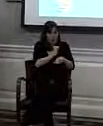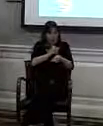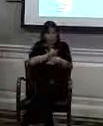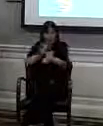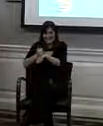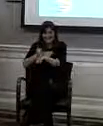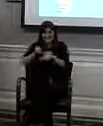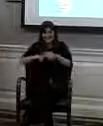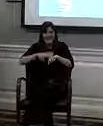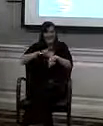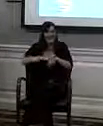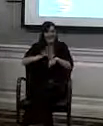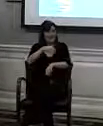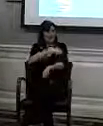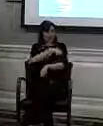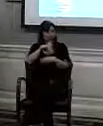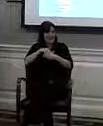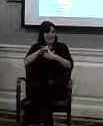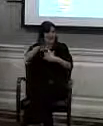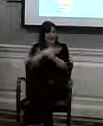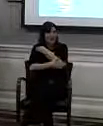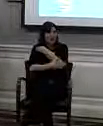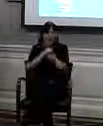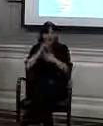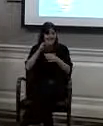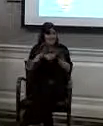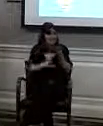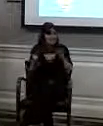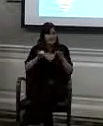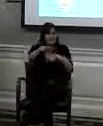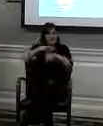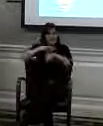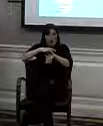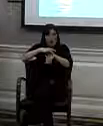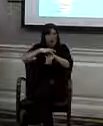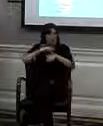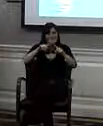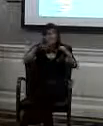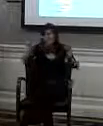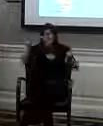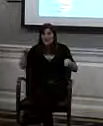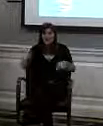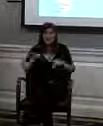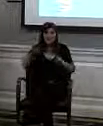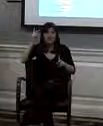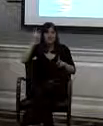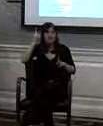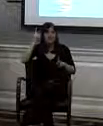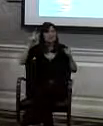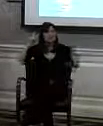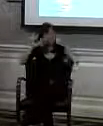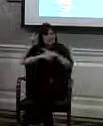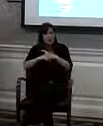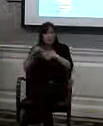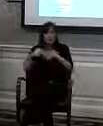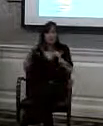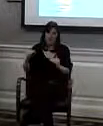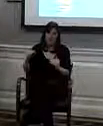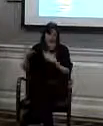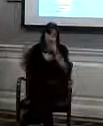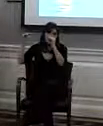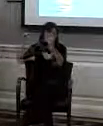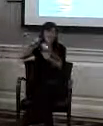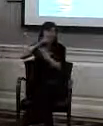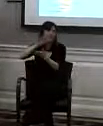not geography or nationhood understood in any simple sense. An elite private school and a marginalized indigenous community school in the